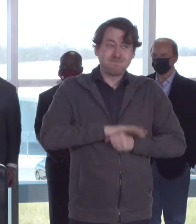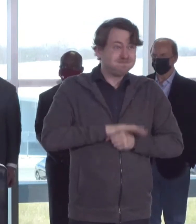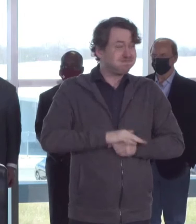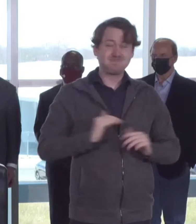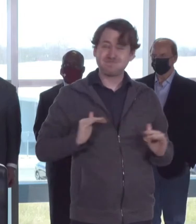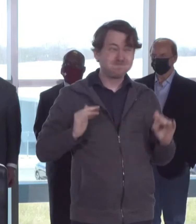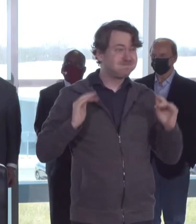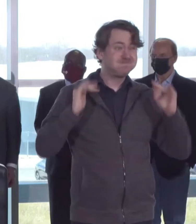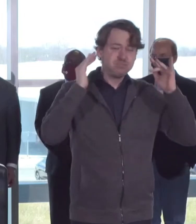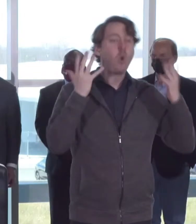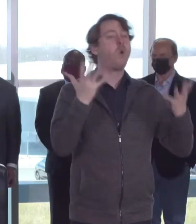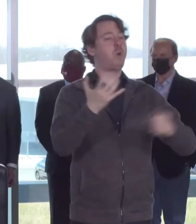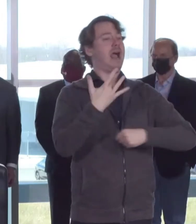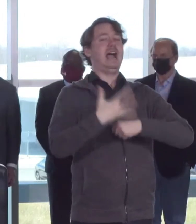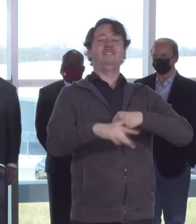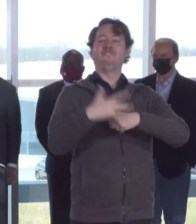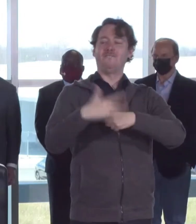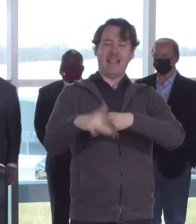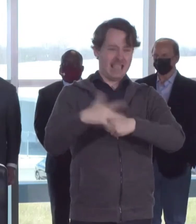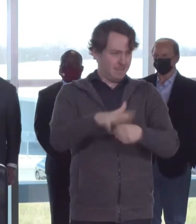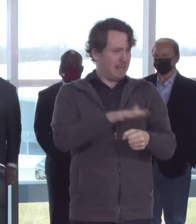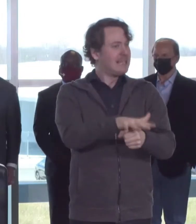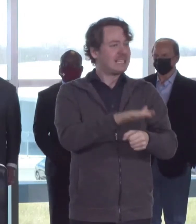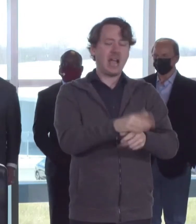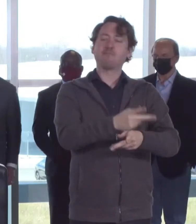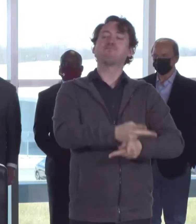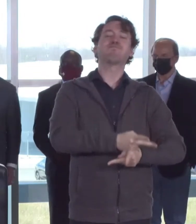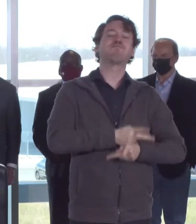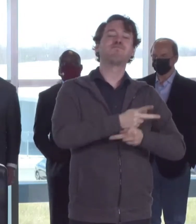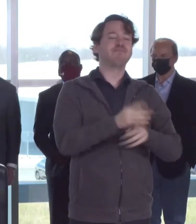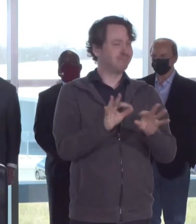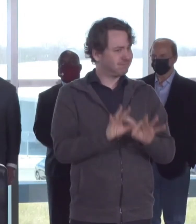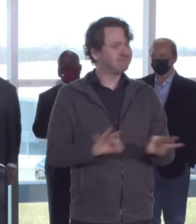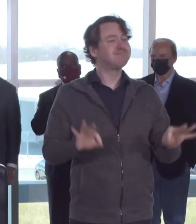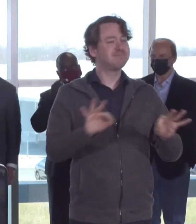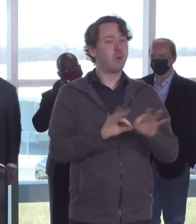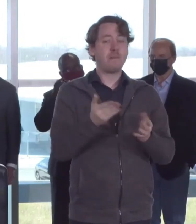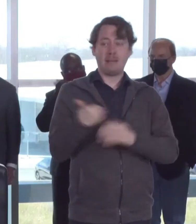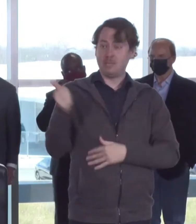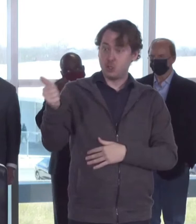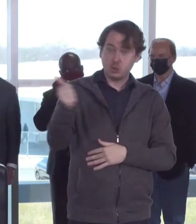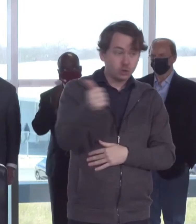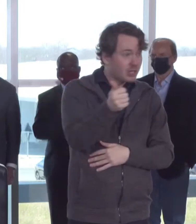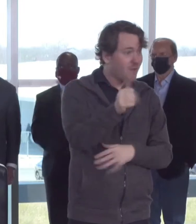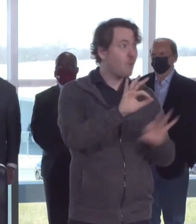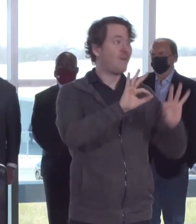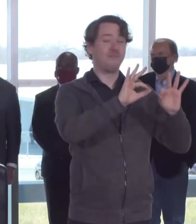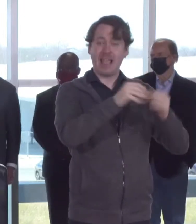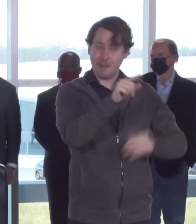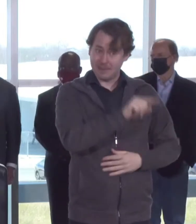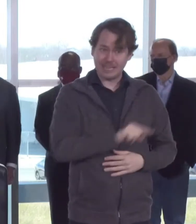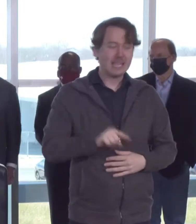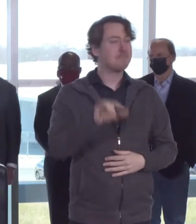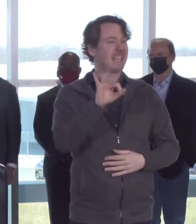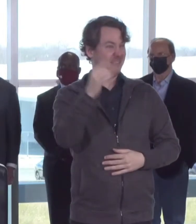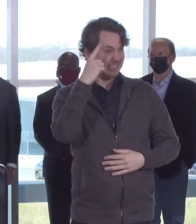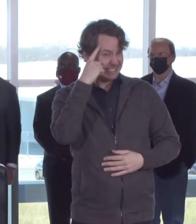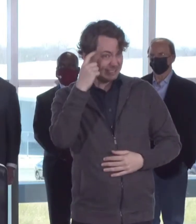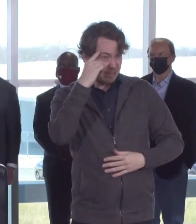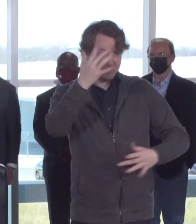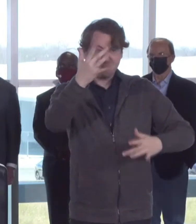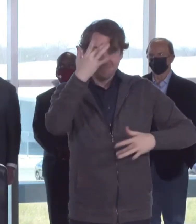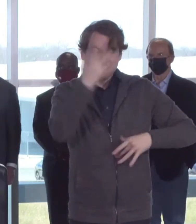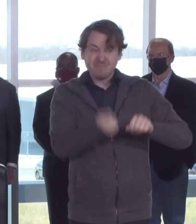to be available to take care of the critical patients, and that could be you or a family member. So please, if you're having signs and symptoms, go get